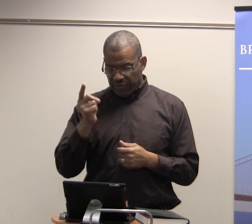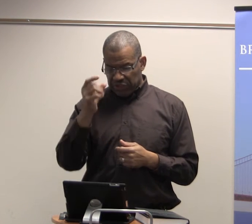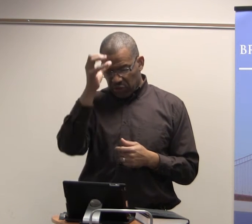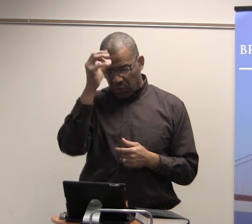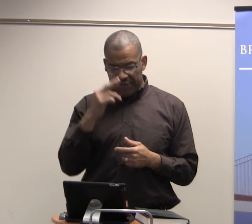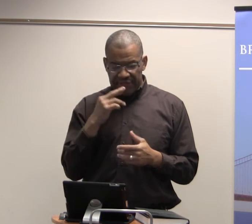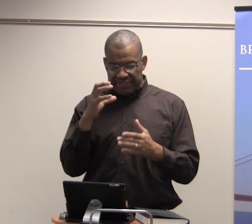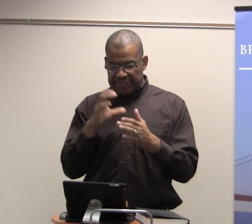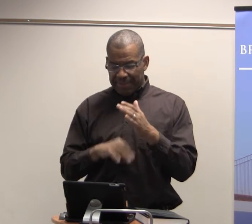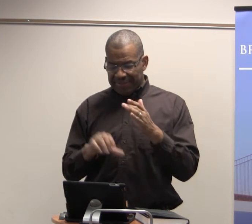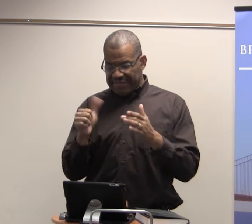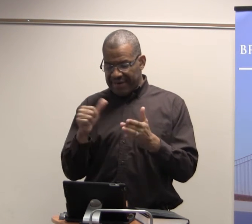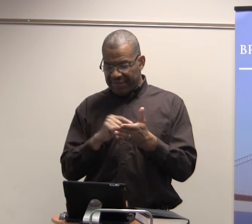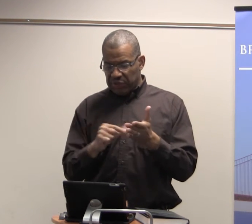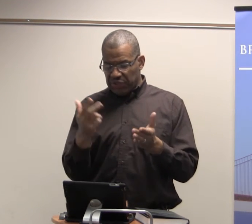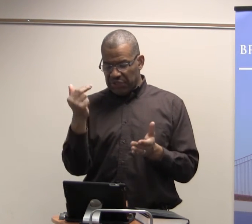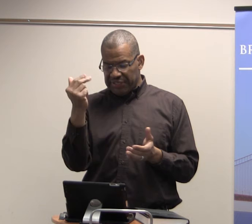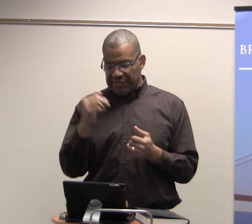1 Corinthians chapter 10, verse 13.